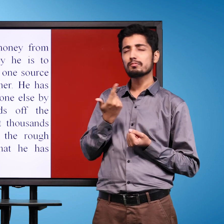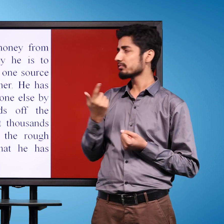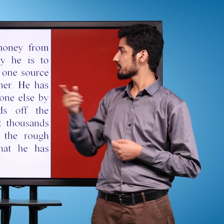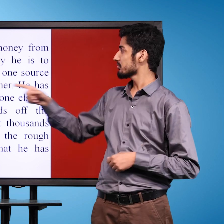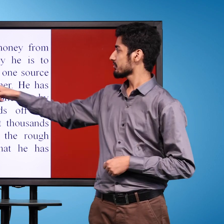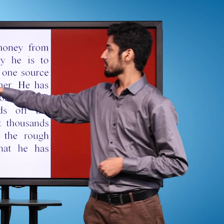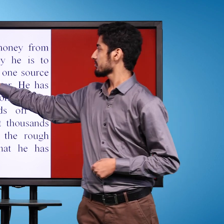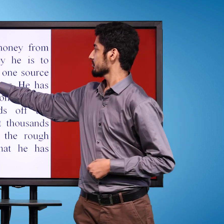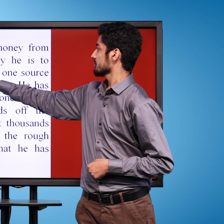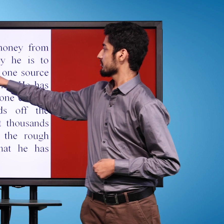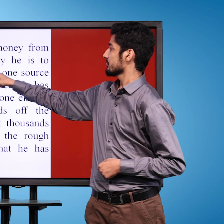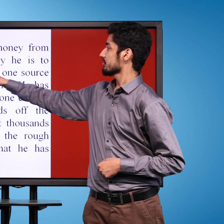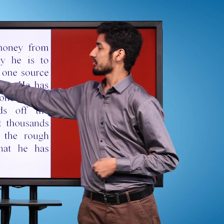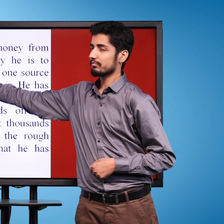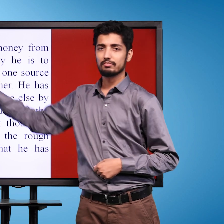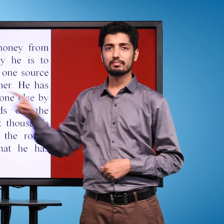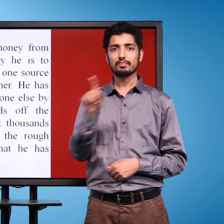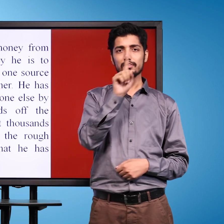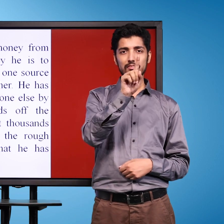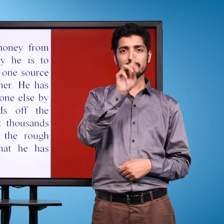13,569 rupees from one source and